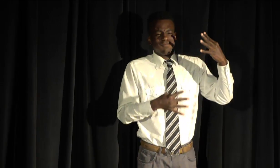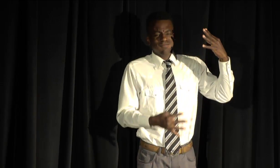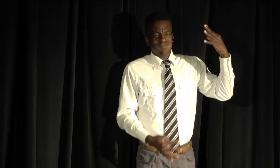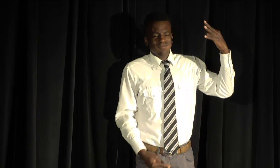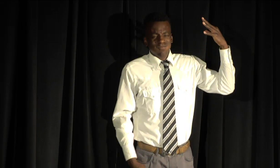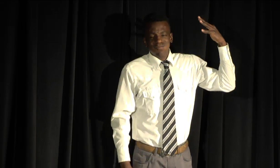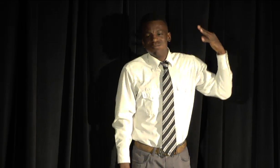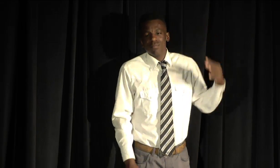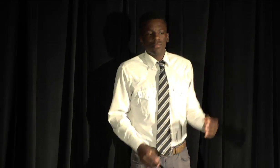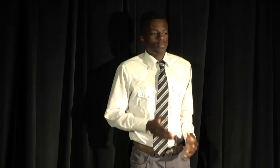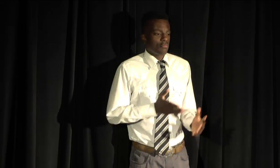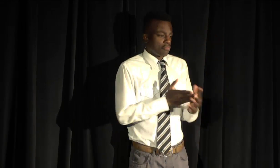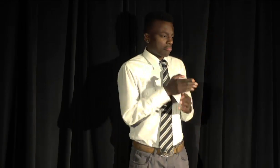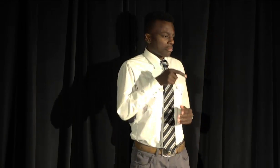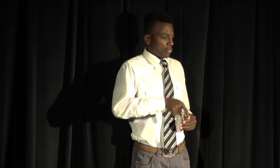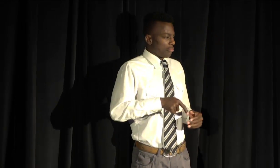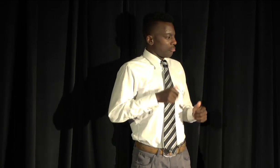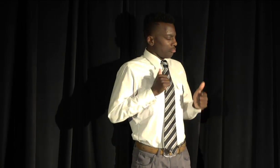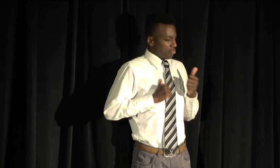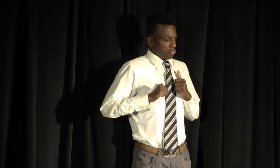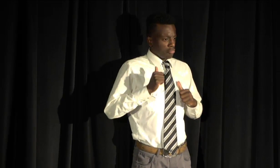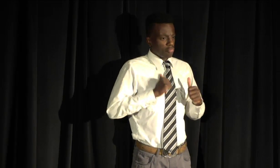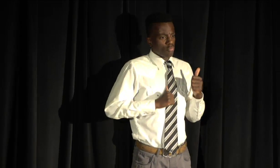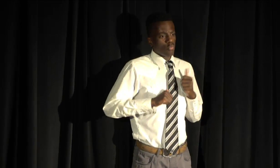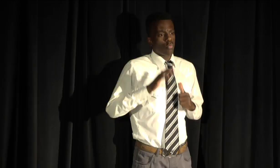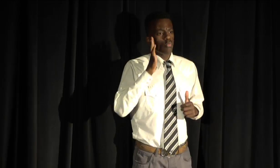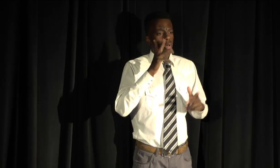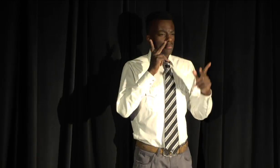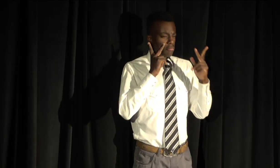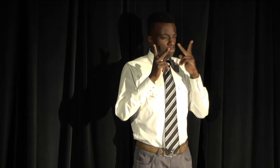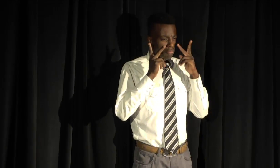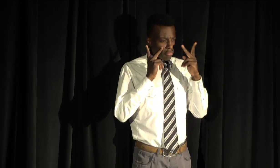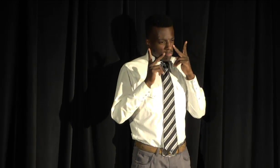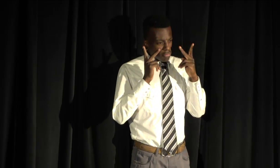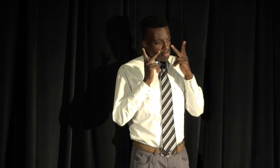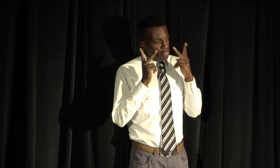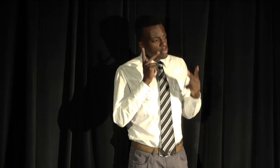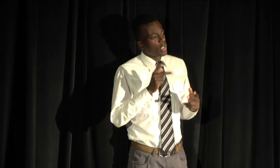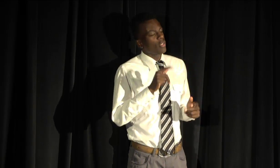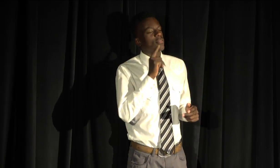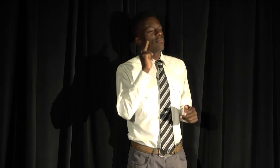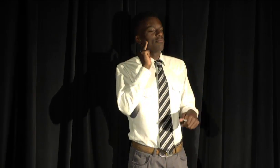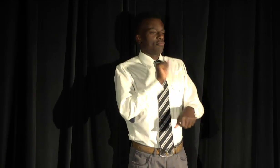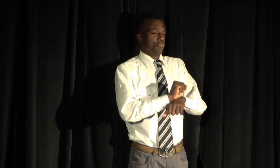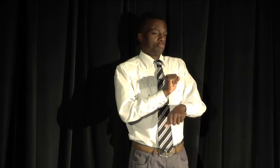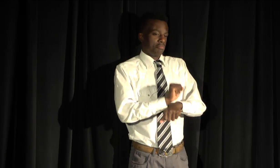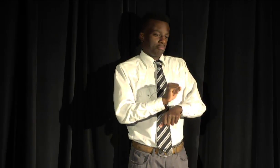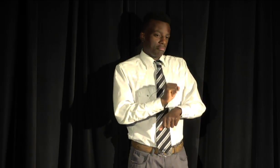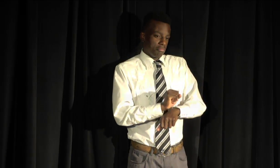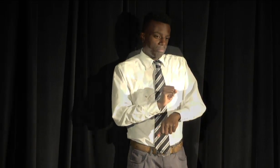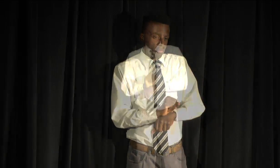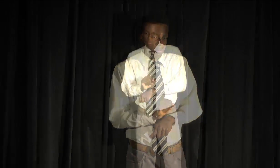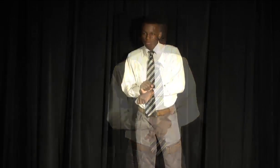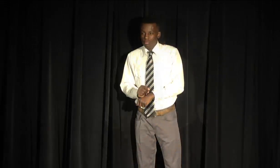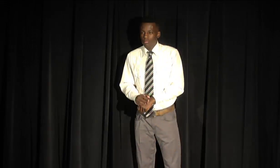entrepreneurs, a variety of different things. And throughout the show, you'll see deaf people in all of